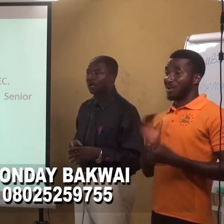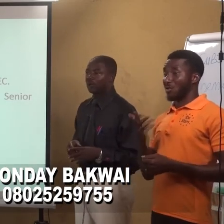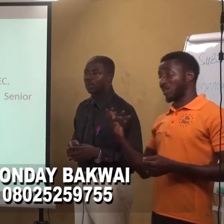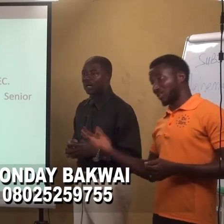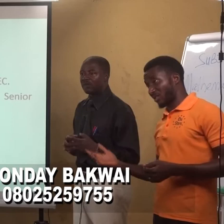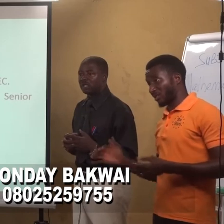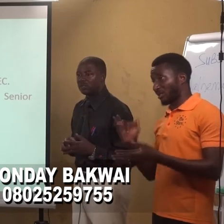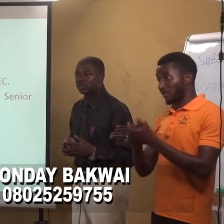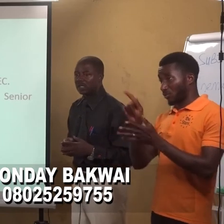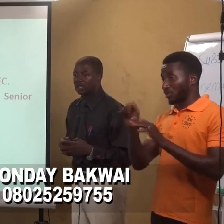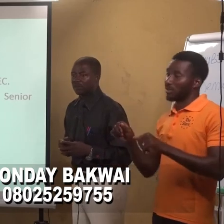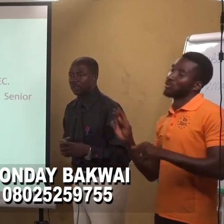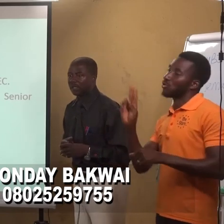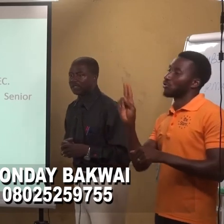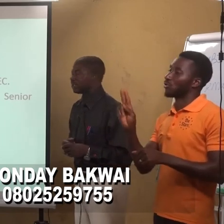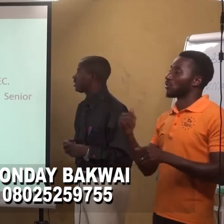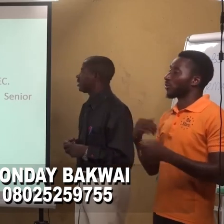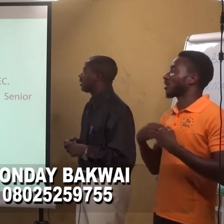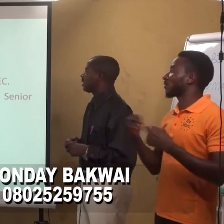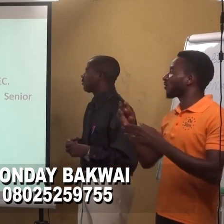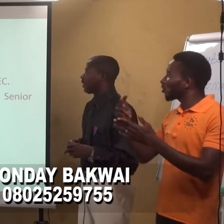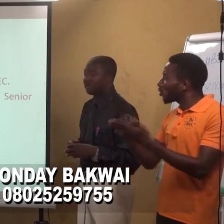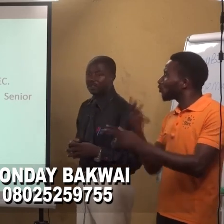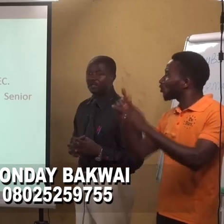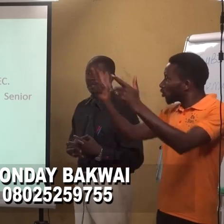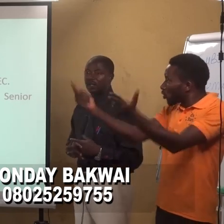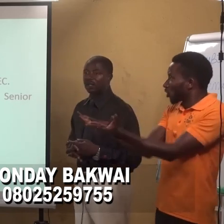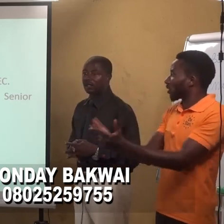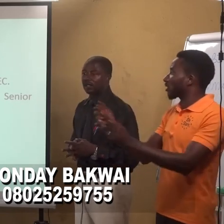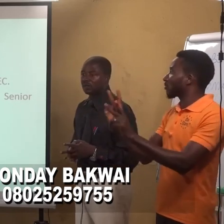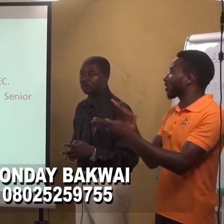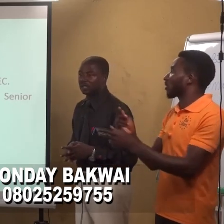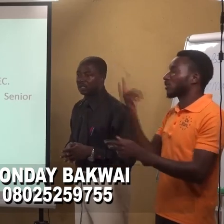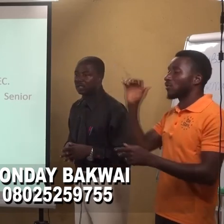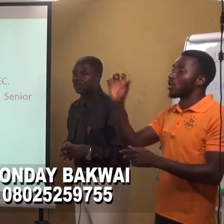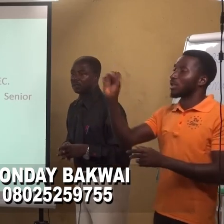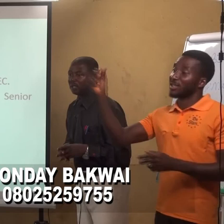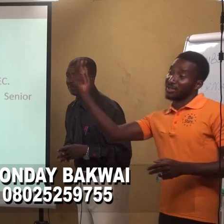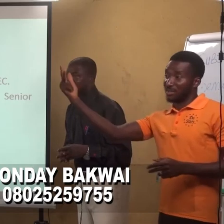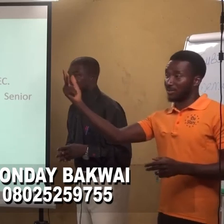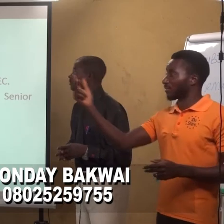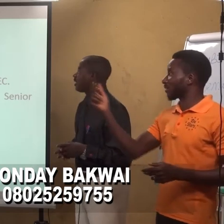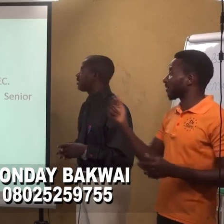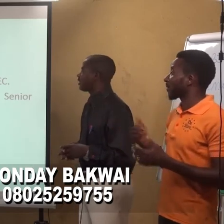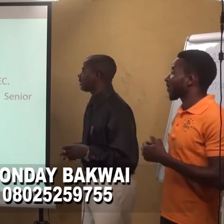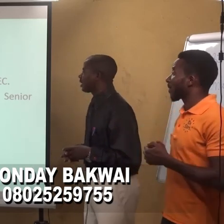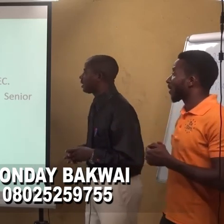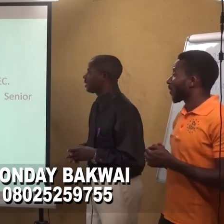Number 1, we have the New General Mathematics for SS3. New General Mathematics